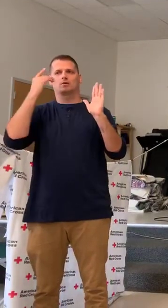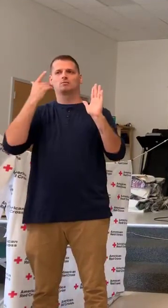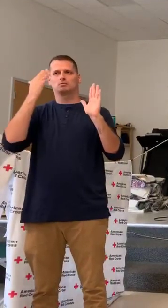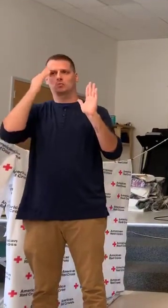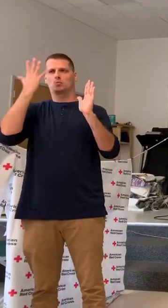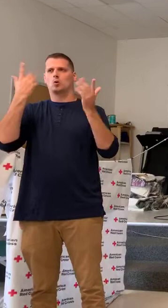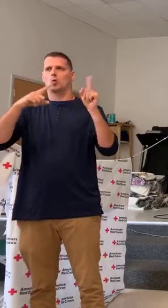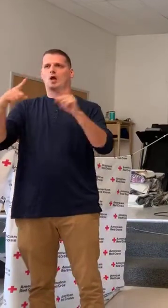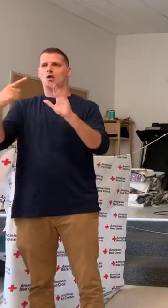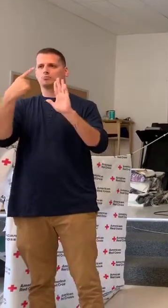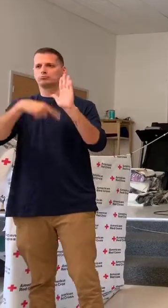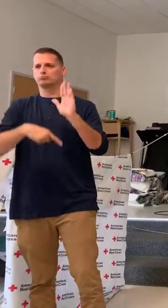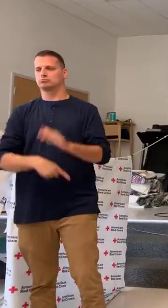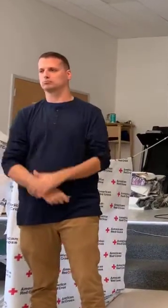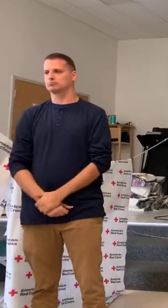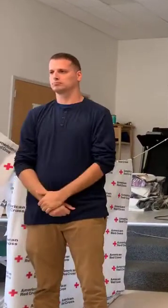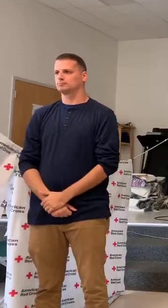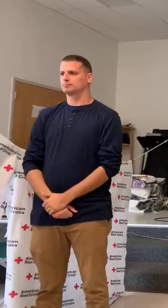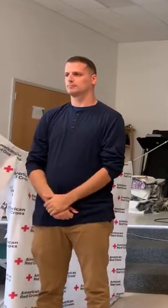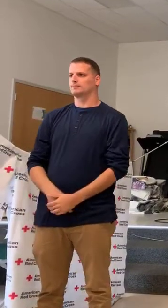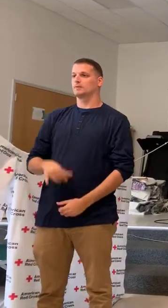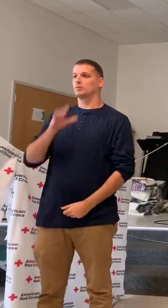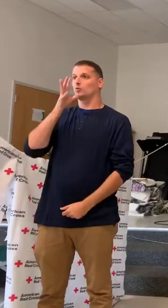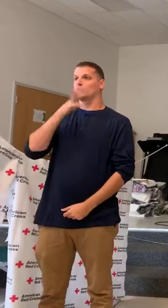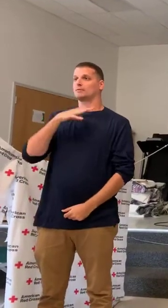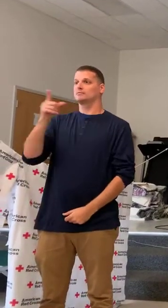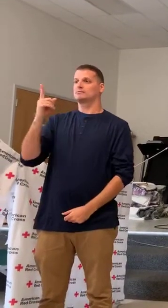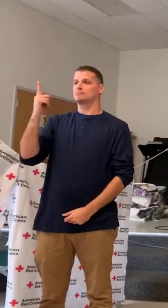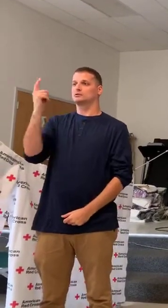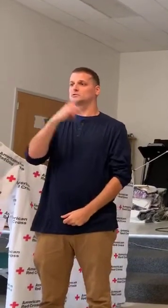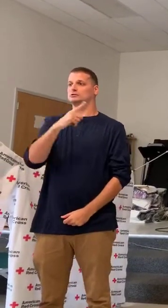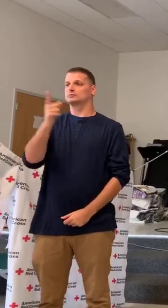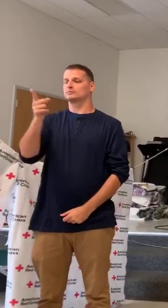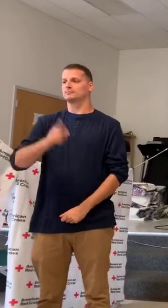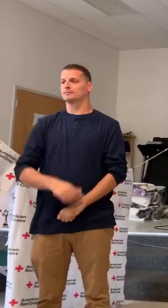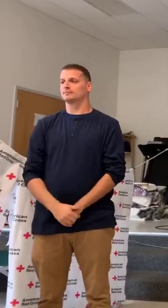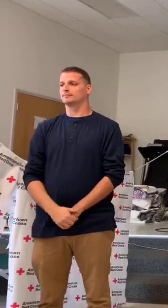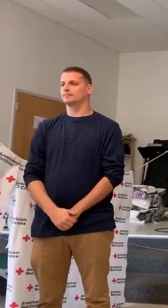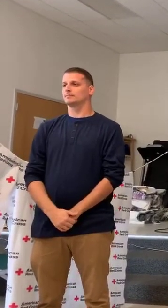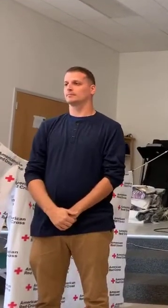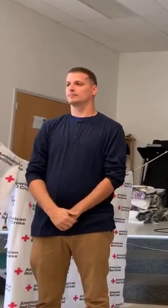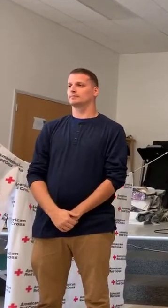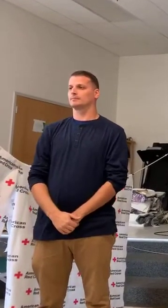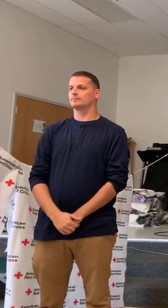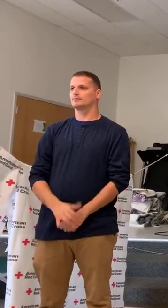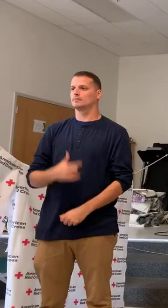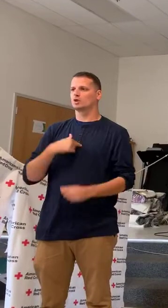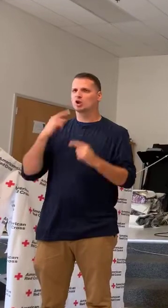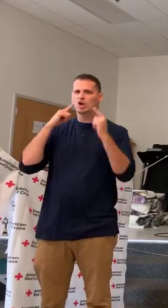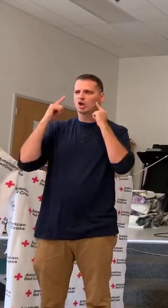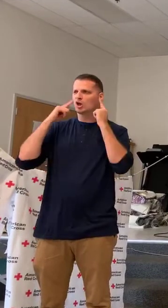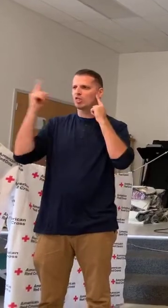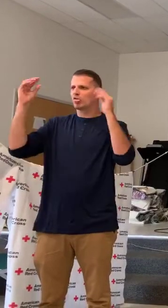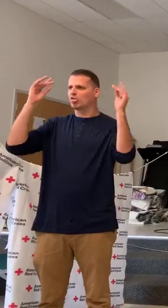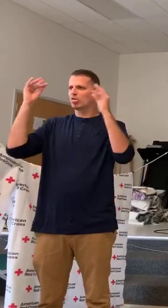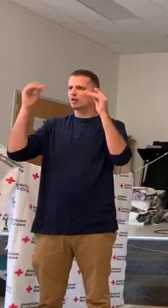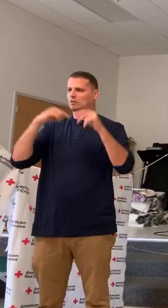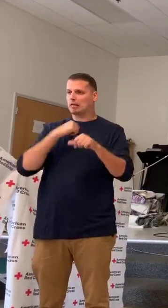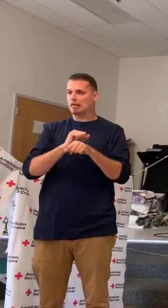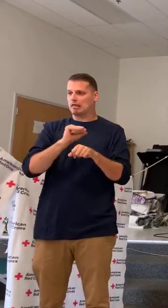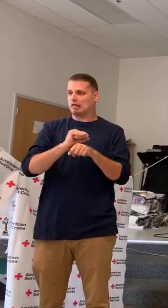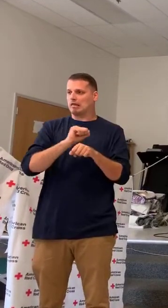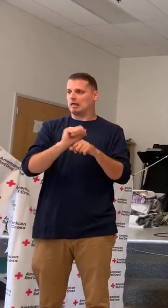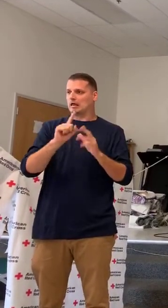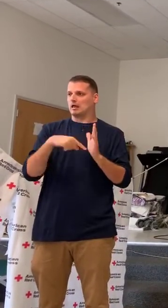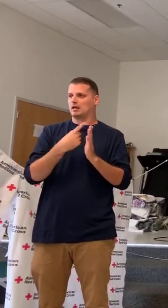I have a couple questions. Yes, ma'am. For one, I've heard rumor, I've been working a lot of hours, and then I check on my friend's